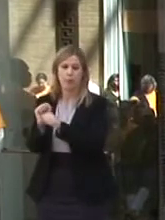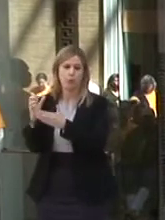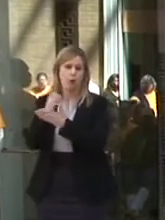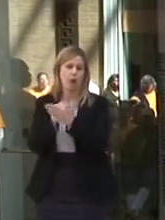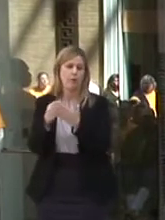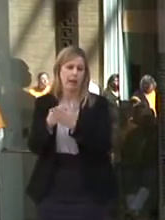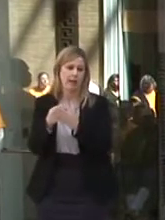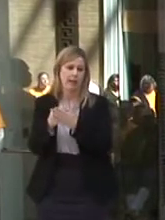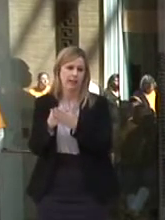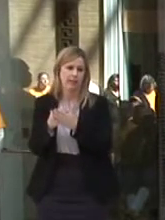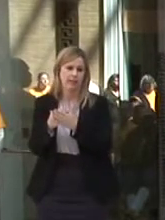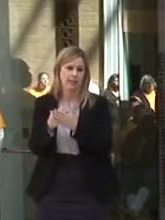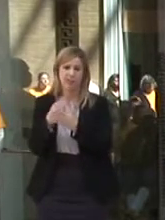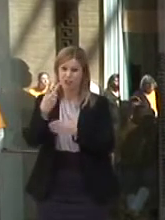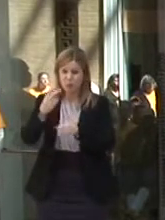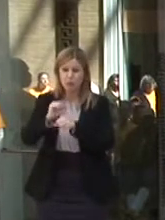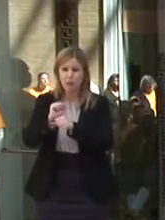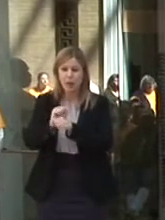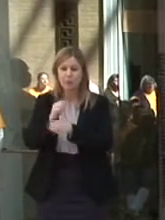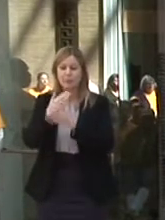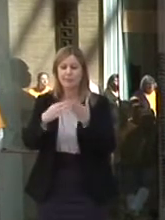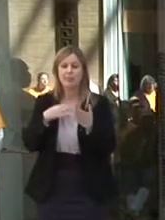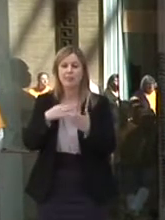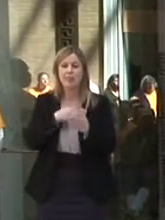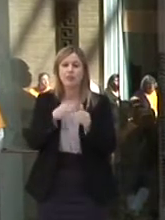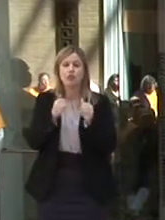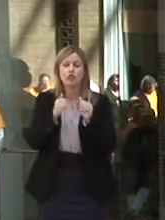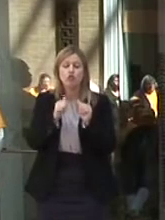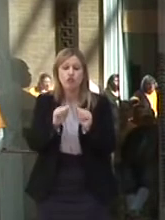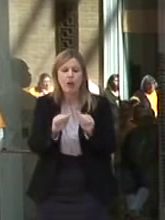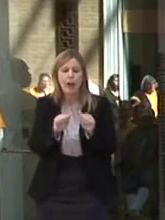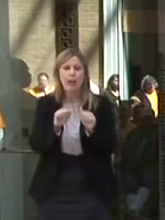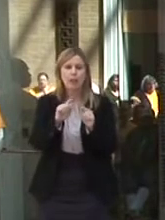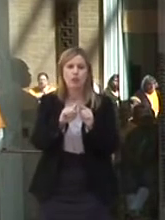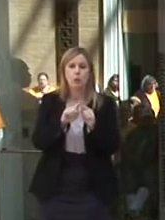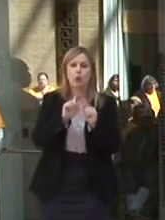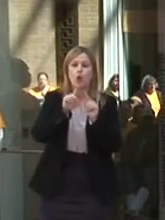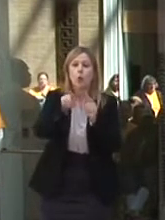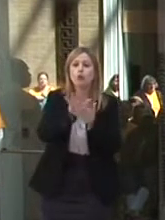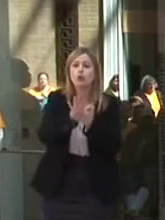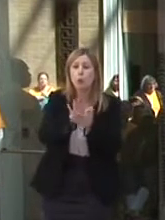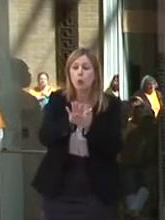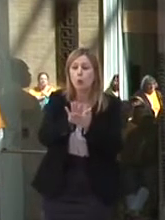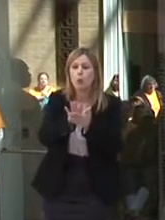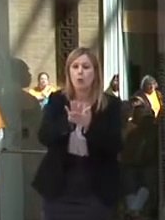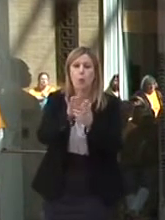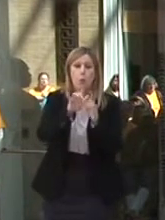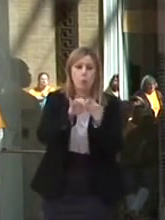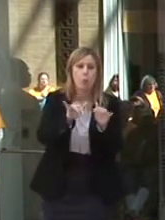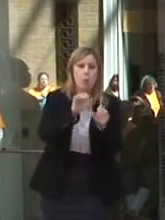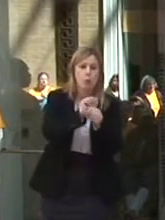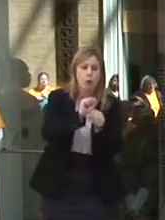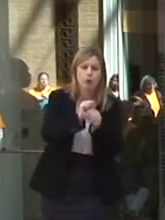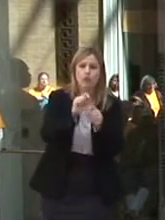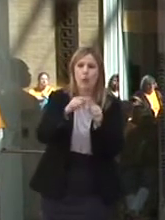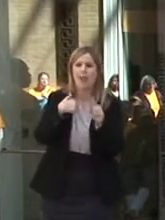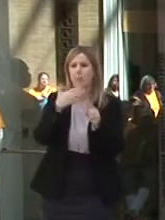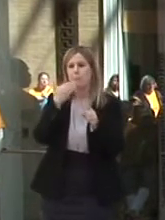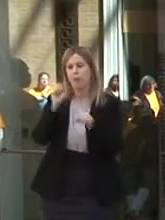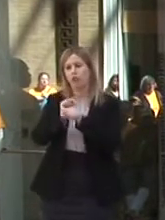they can make ends meet. Some staff try to fit in additional schooling so that they may have better job prospects for the